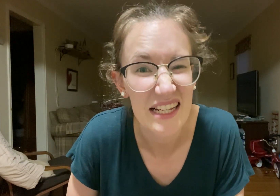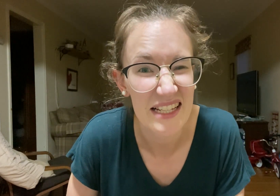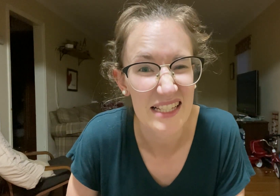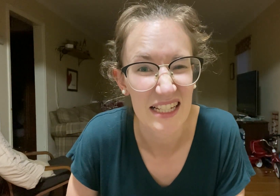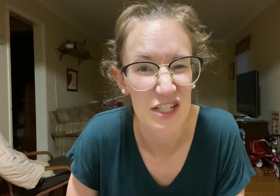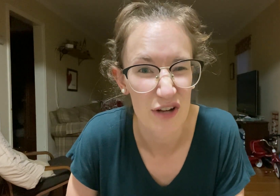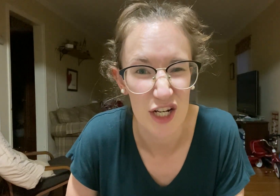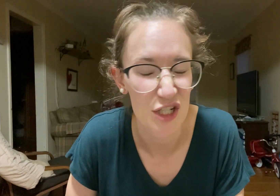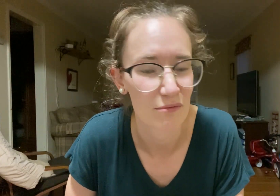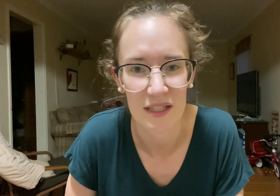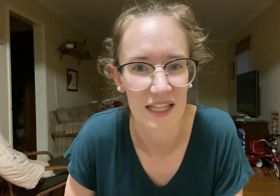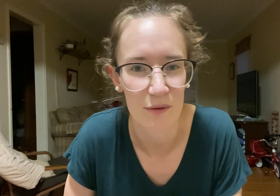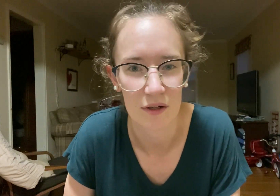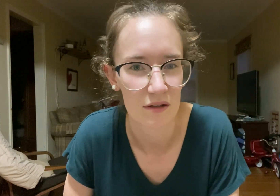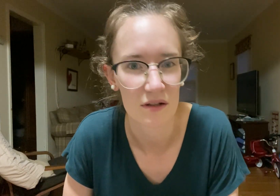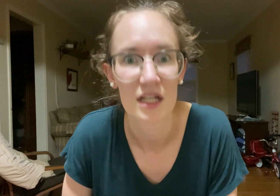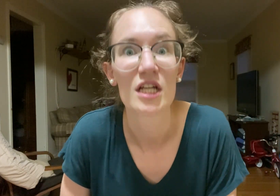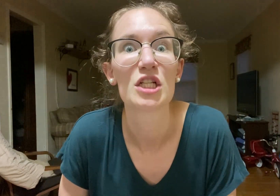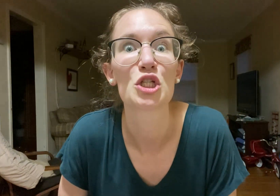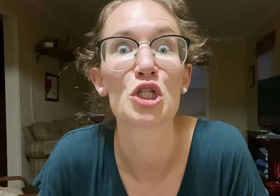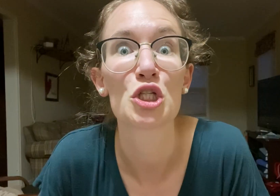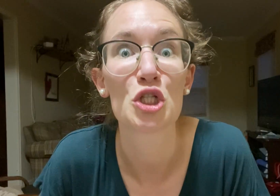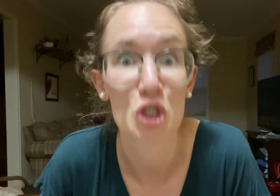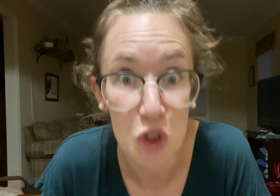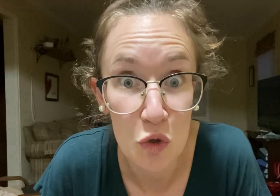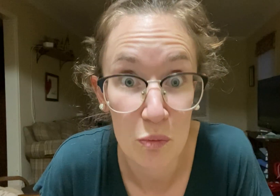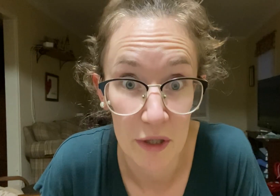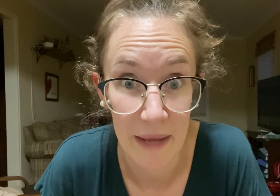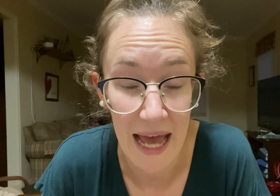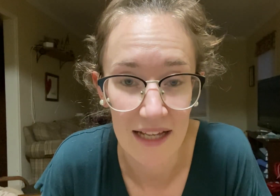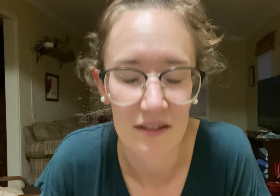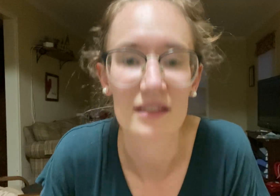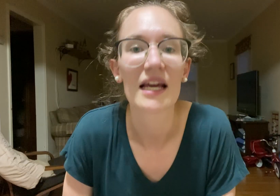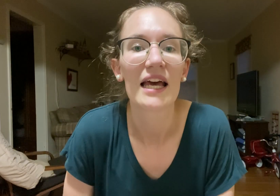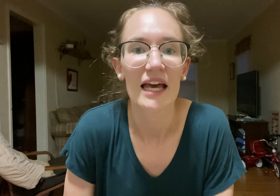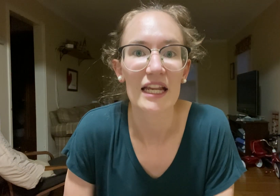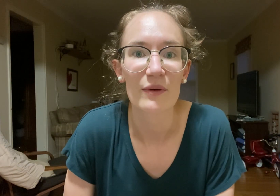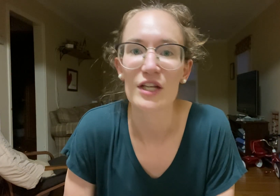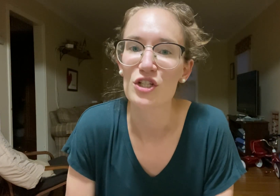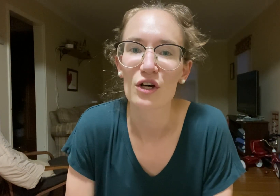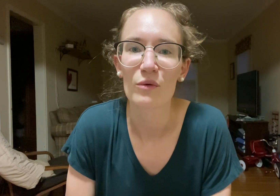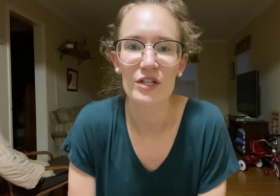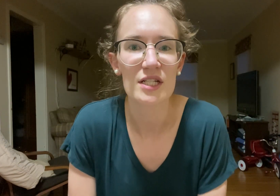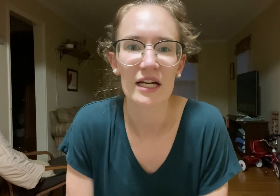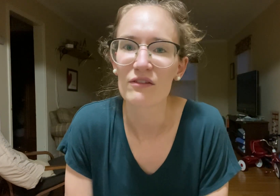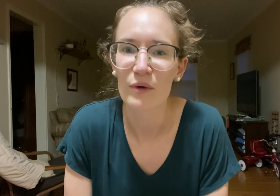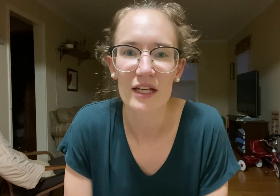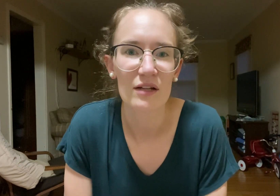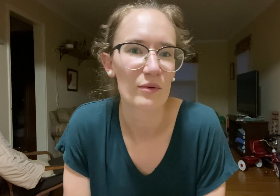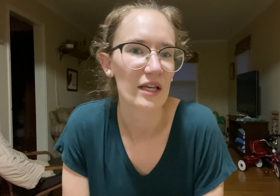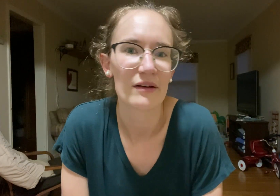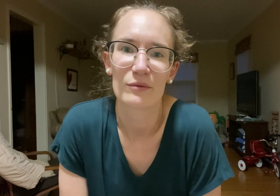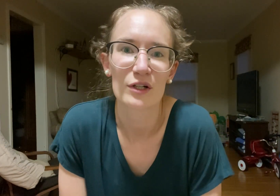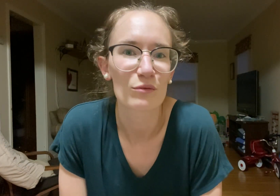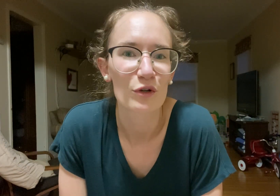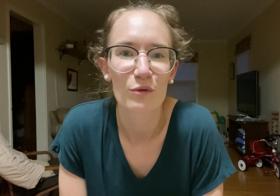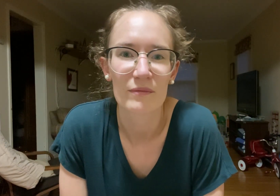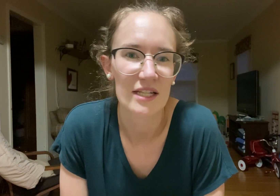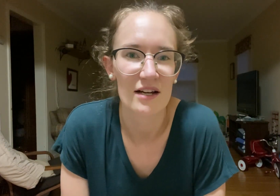that's a contraction, but they were super mild. Anyway, so we just kind of waited. We were in a room. They talked